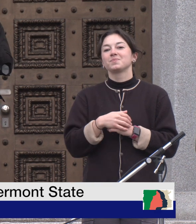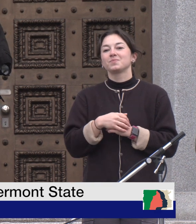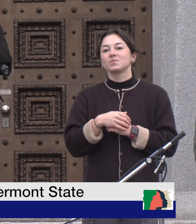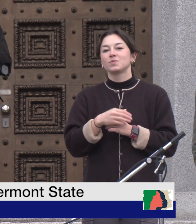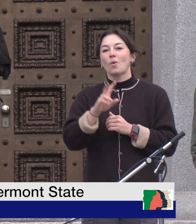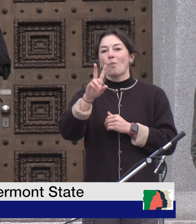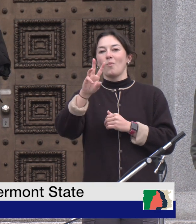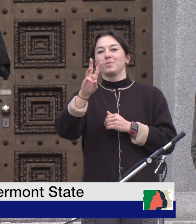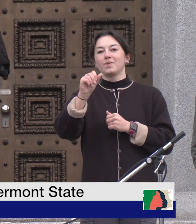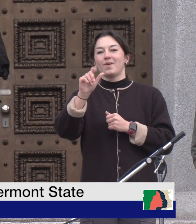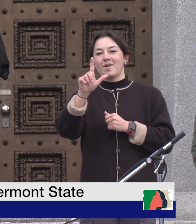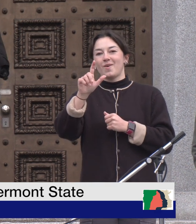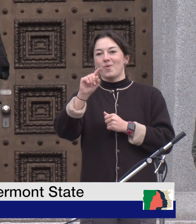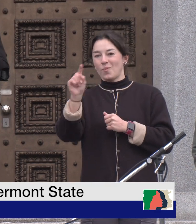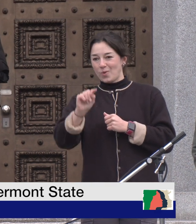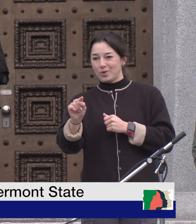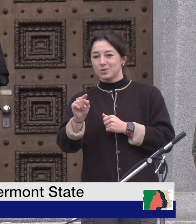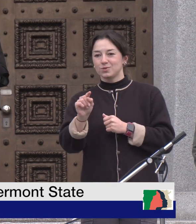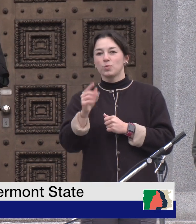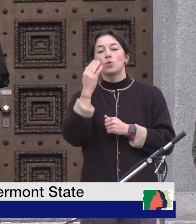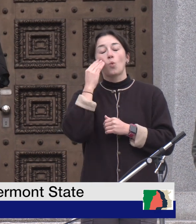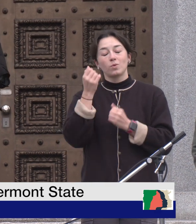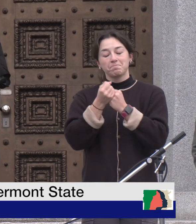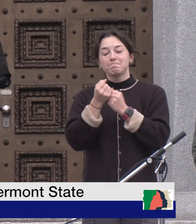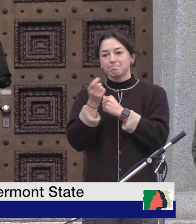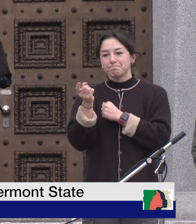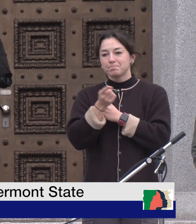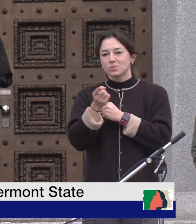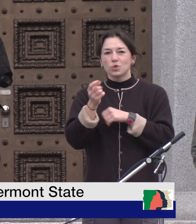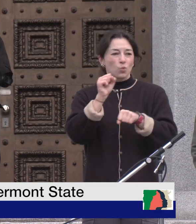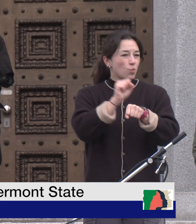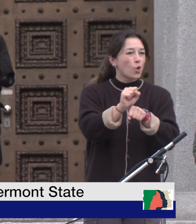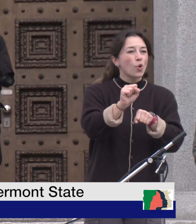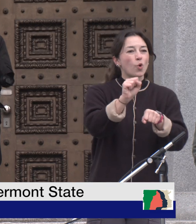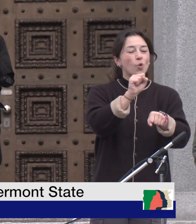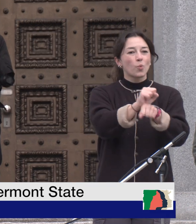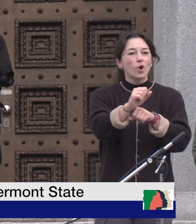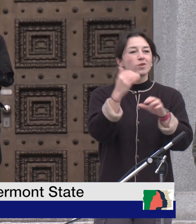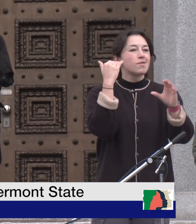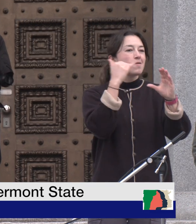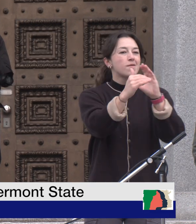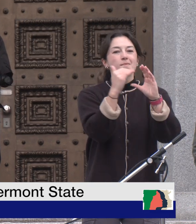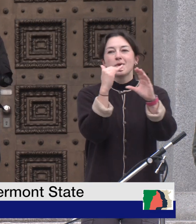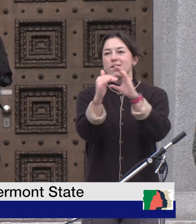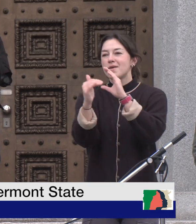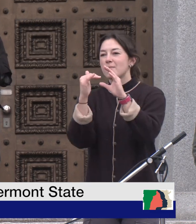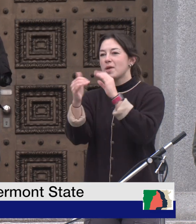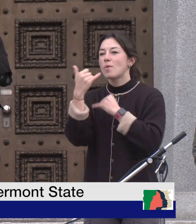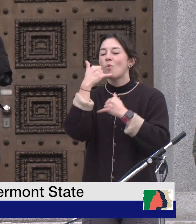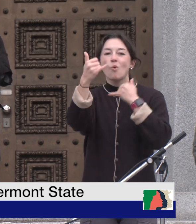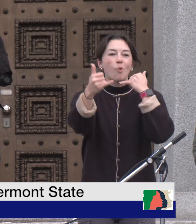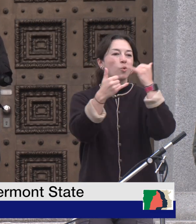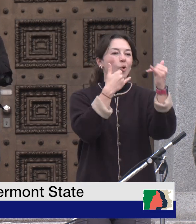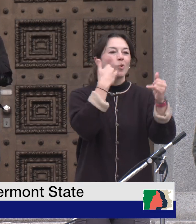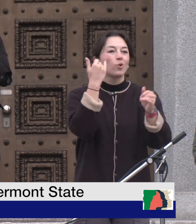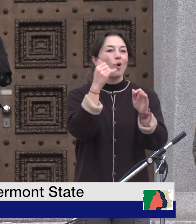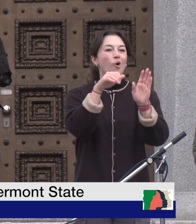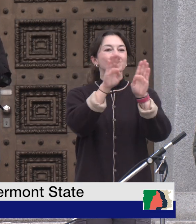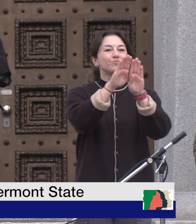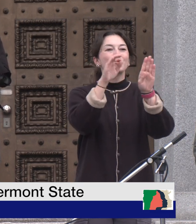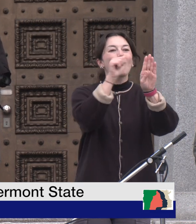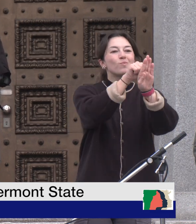know you've licked stamps, you made phone calls, you sent emails. So it's sort